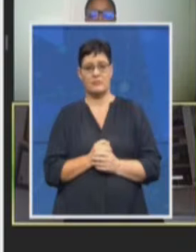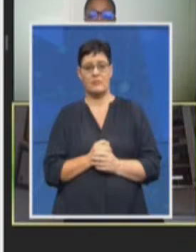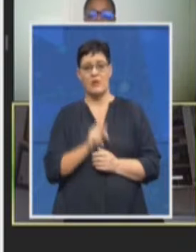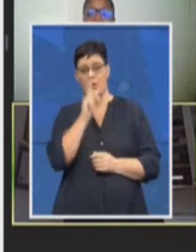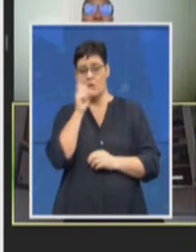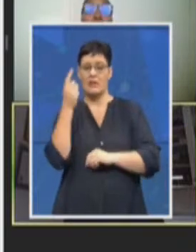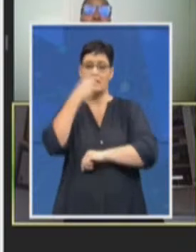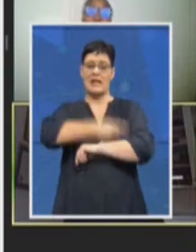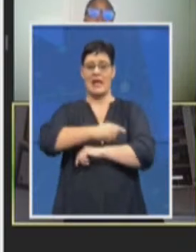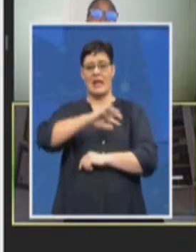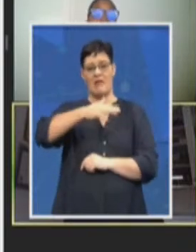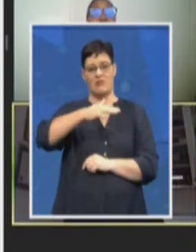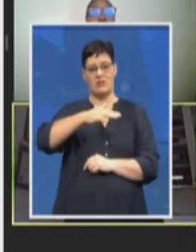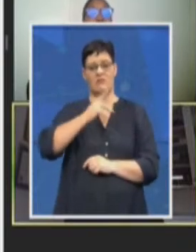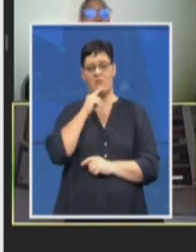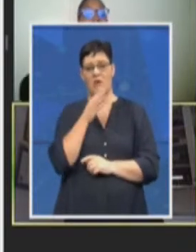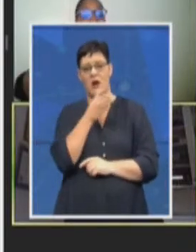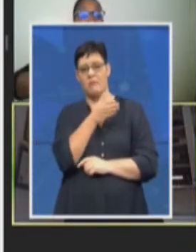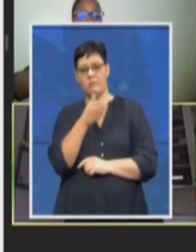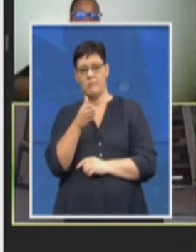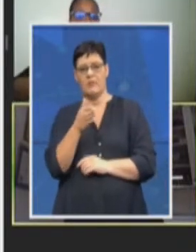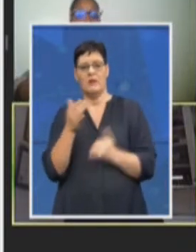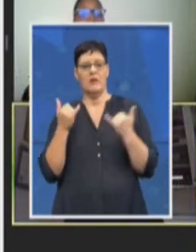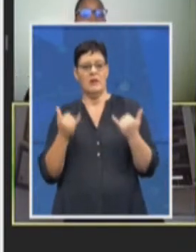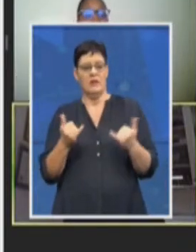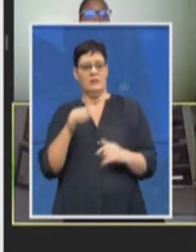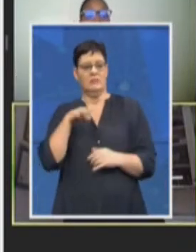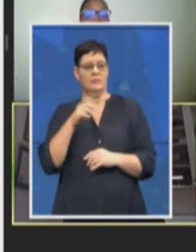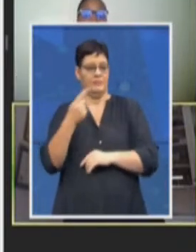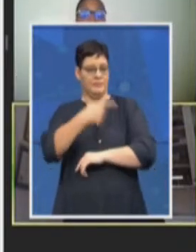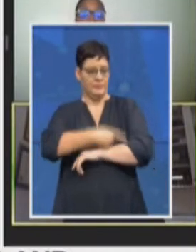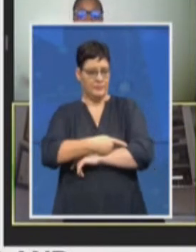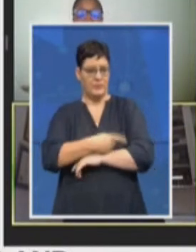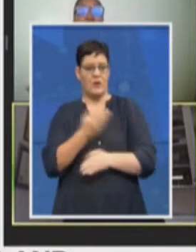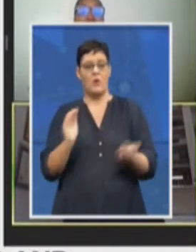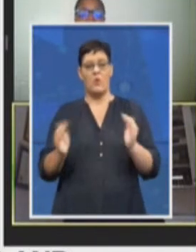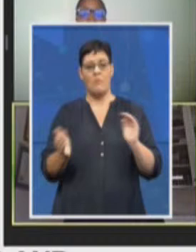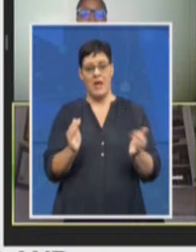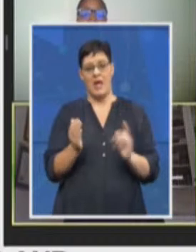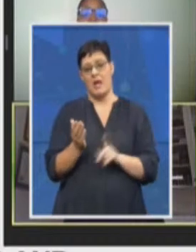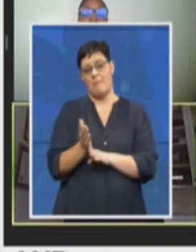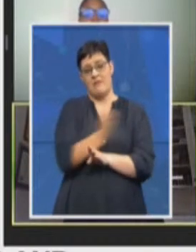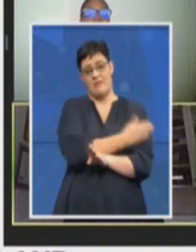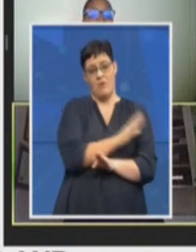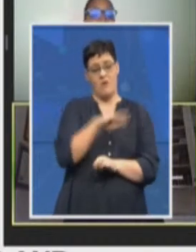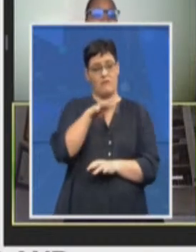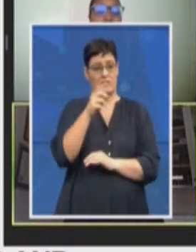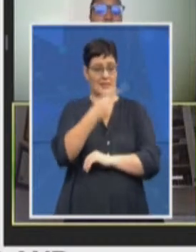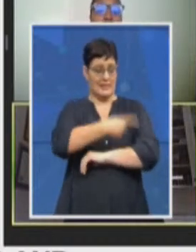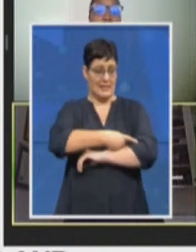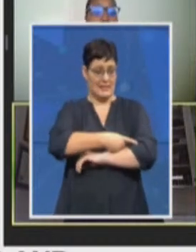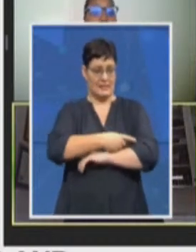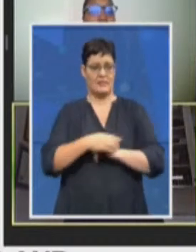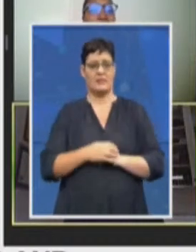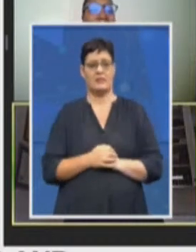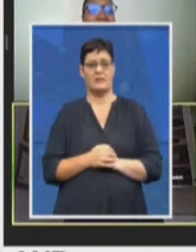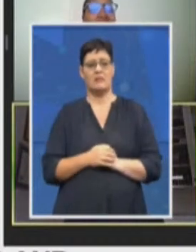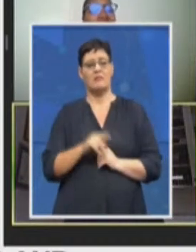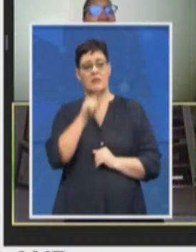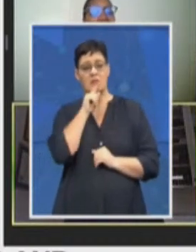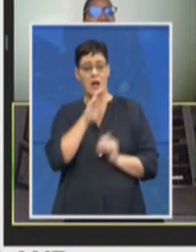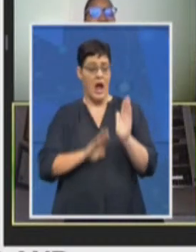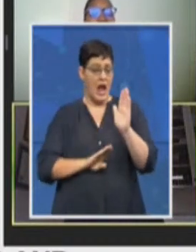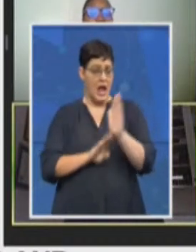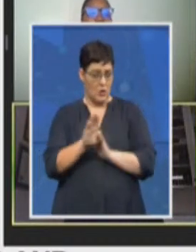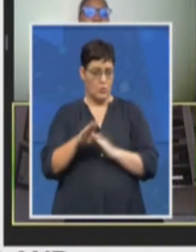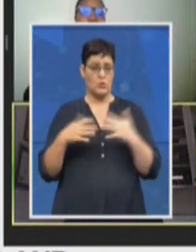current 14 days and compared to the previous 14 days, we can see that there have been significant increases in Gauteng from 18 admissions a